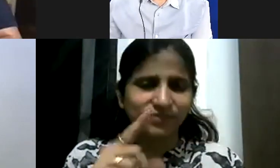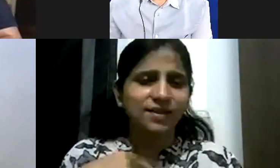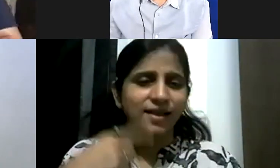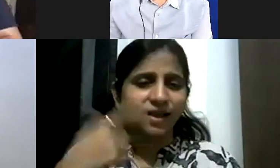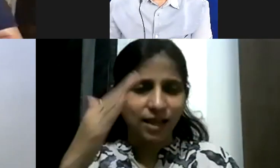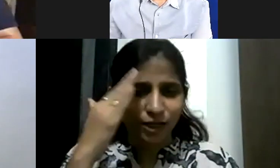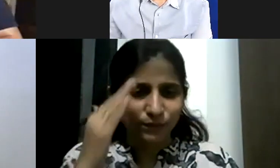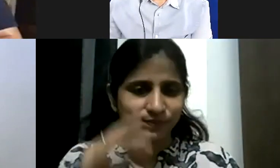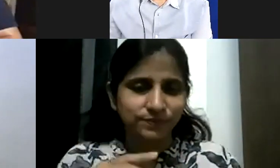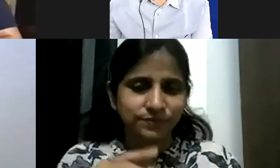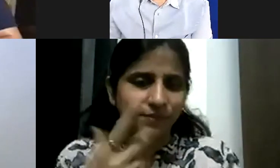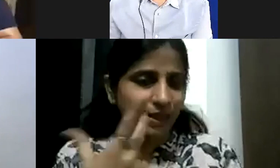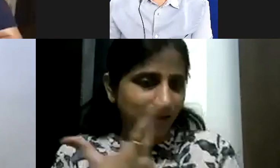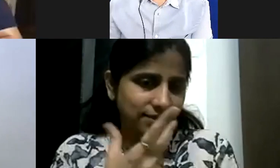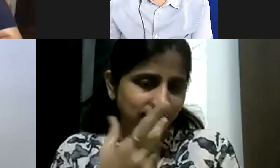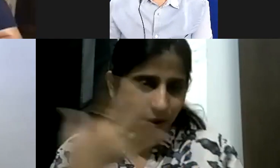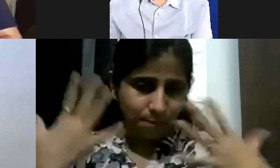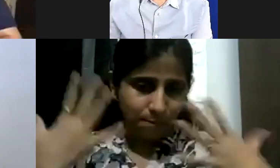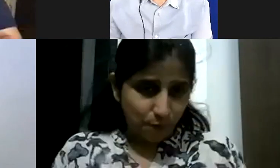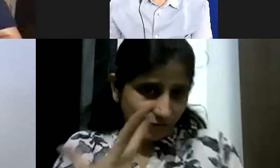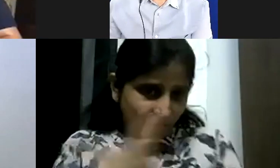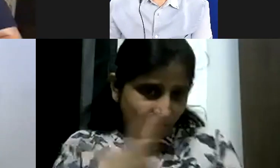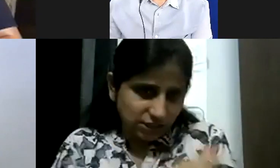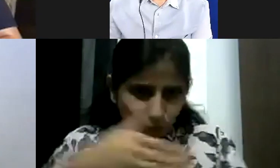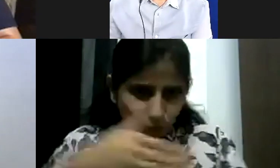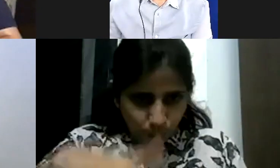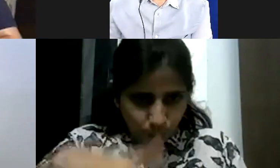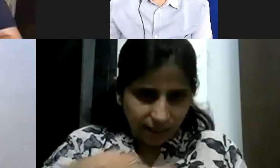Hi, Lena here. I have a question. I would like to know.